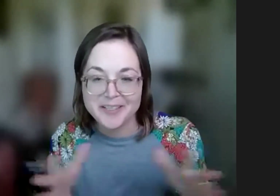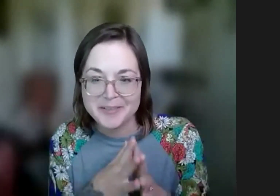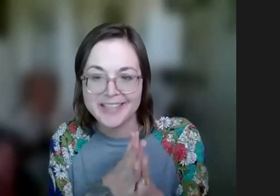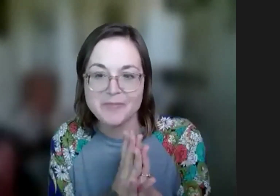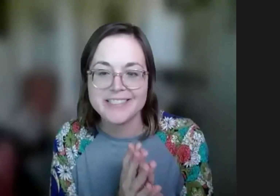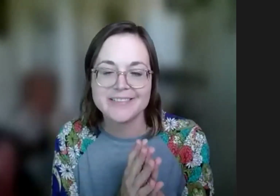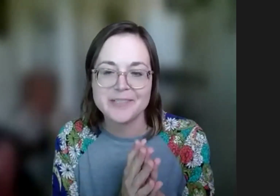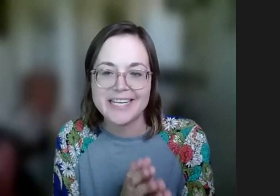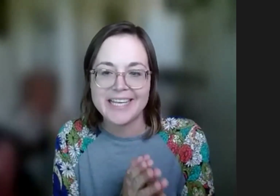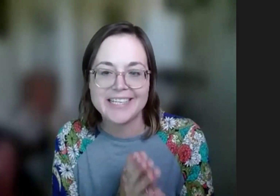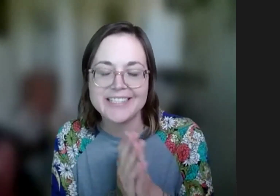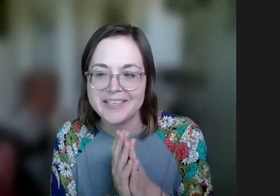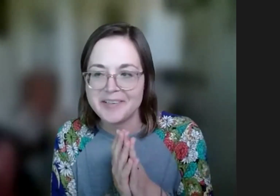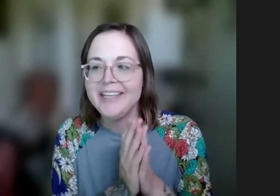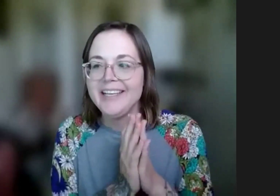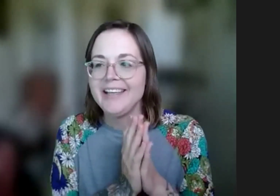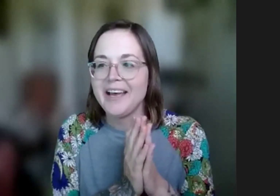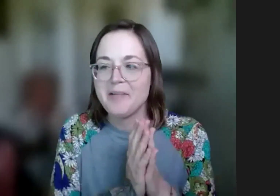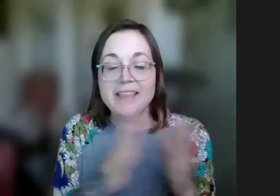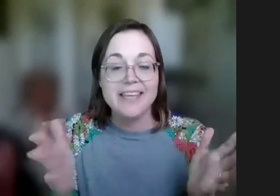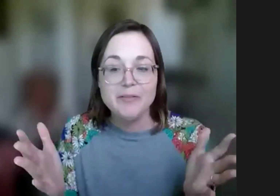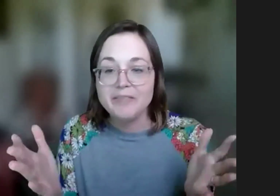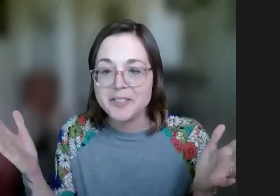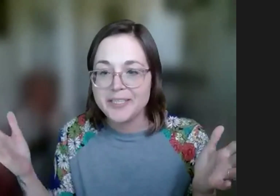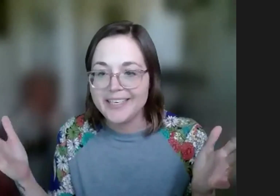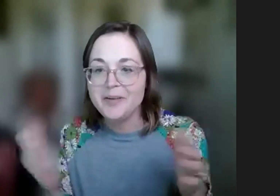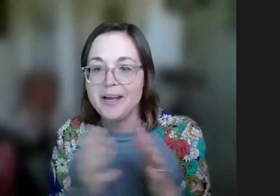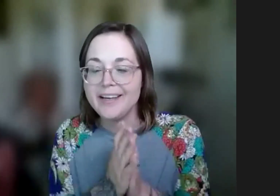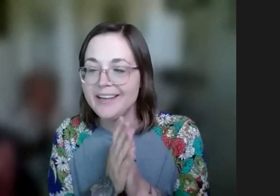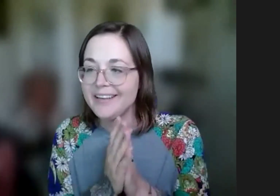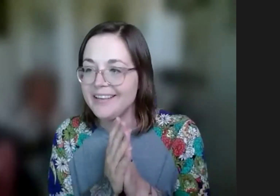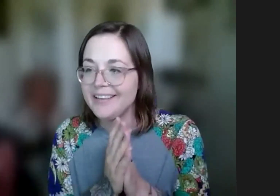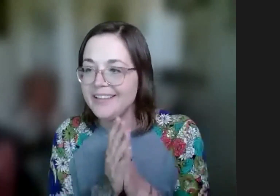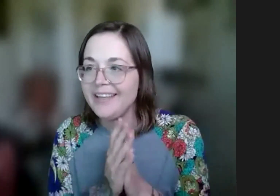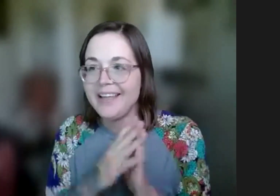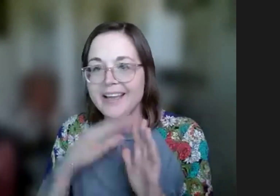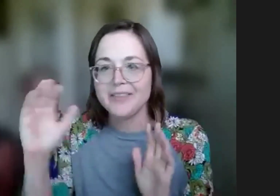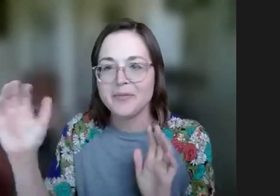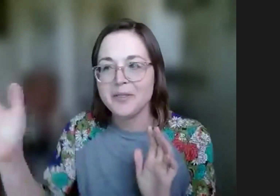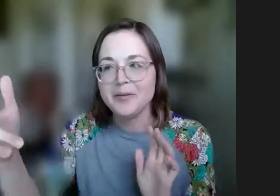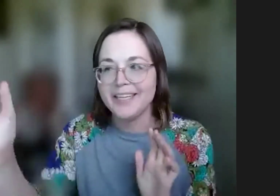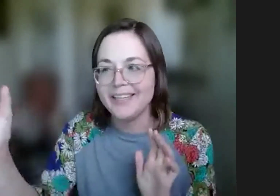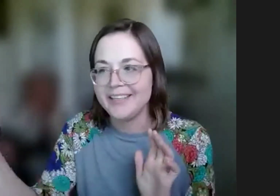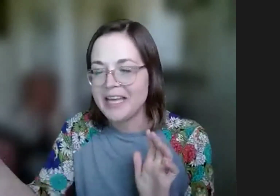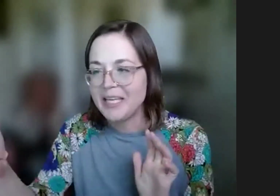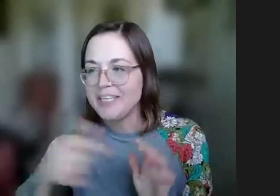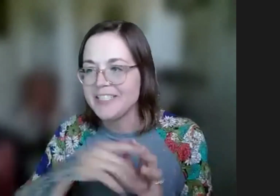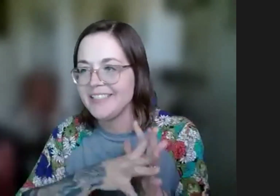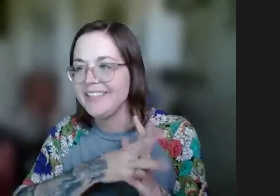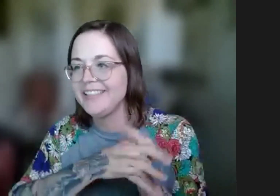work that you're doing and what's ahead. So and thank you all for joining. I threw